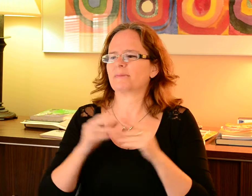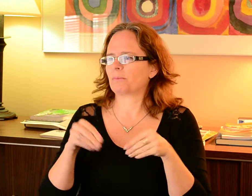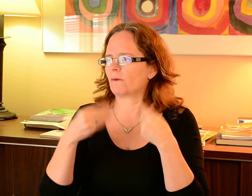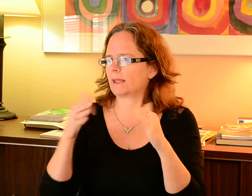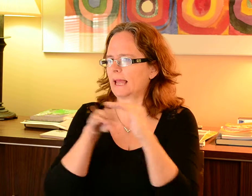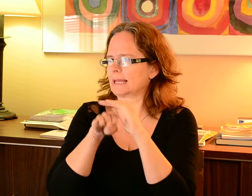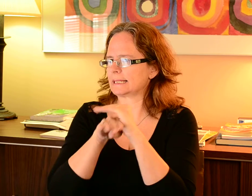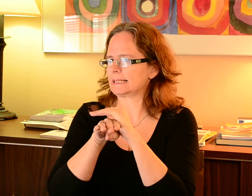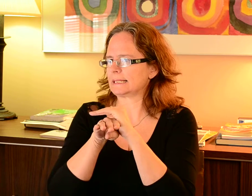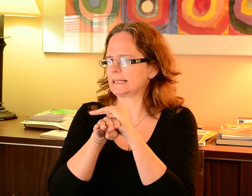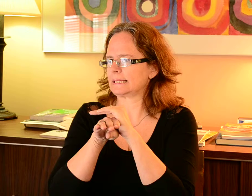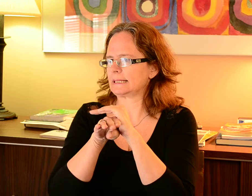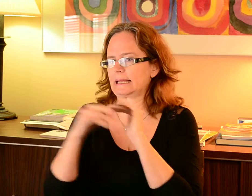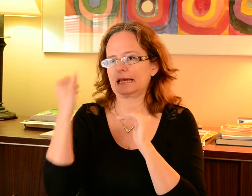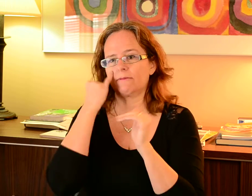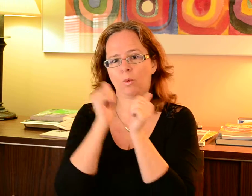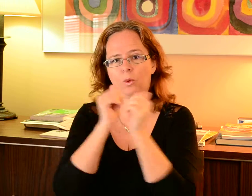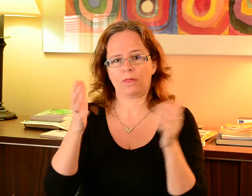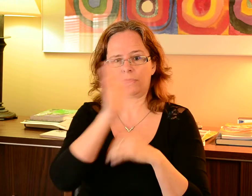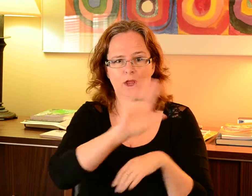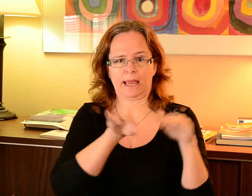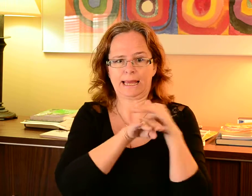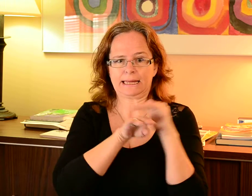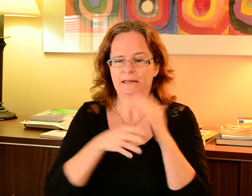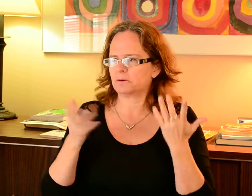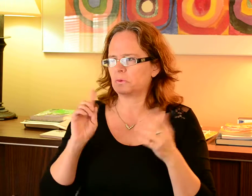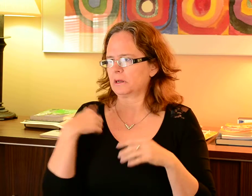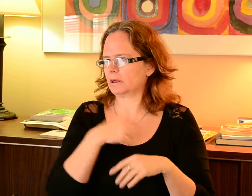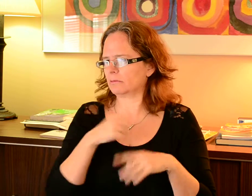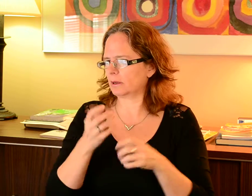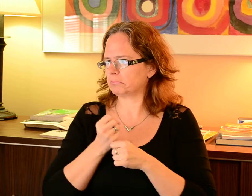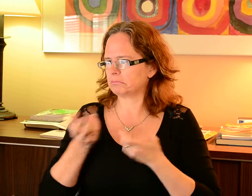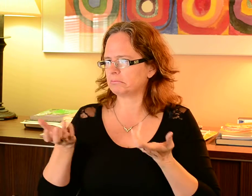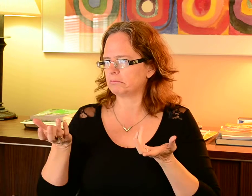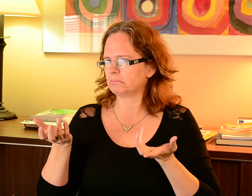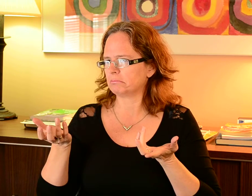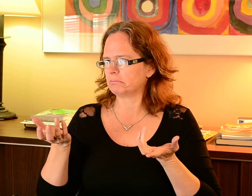Yeah. DHHS provides access, and without access, where would we be?